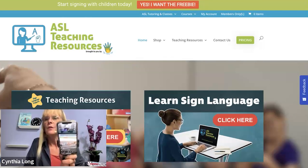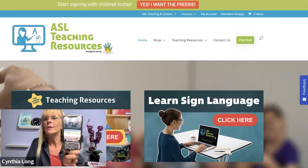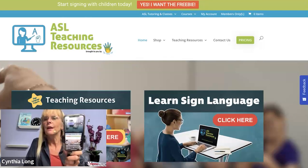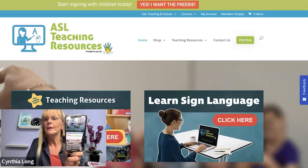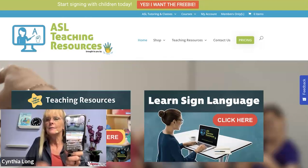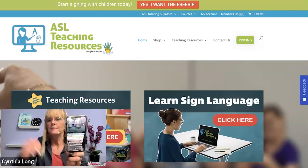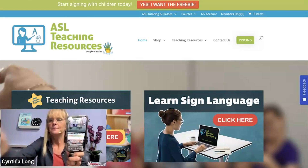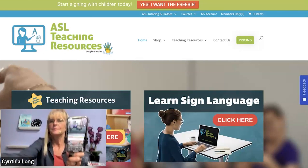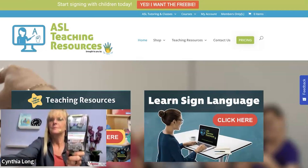you're there,